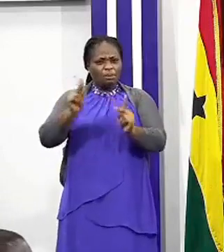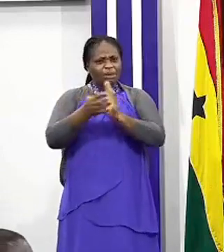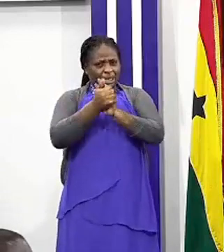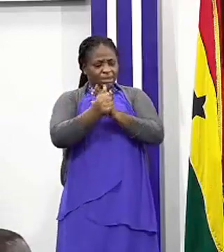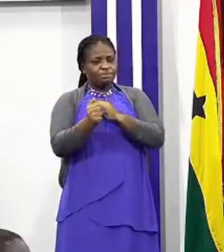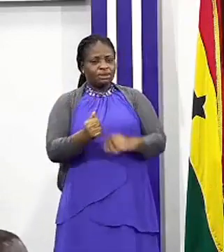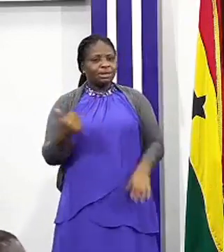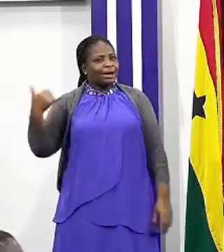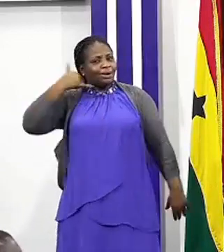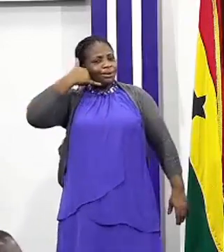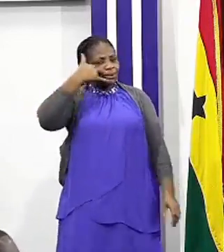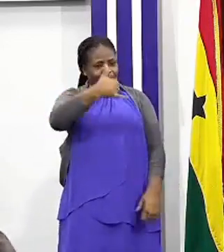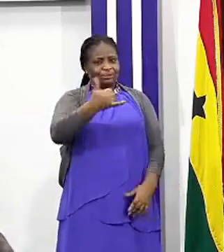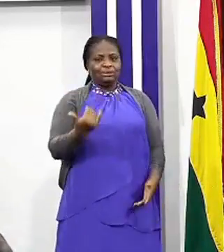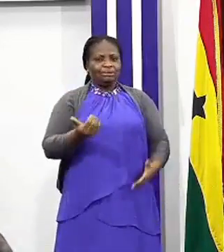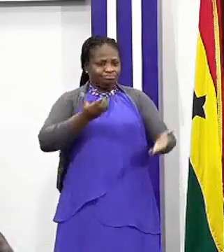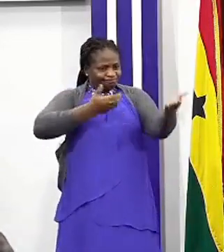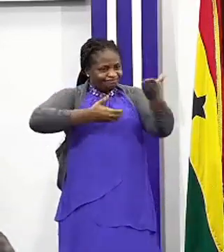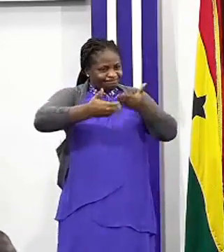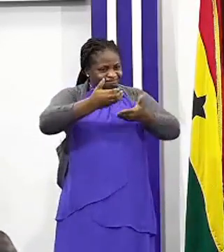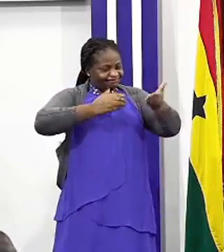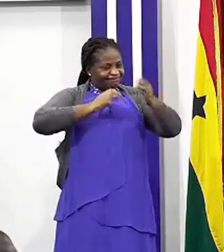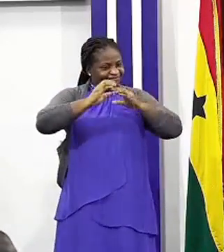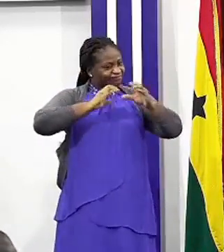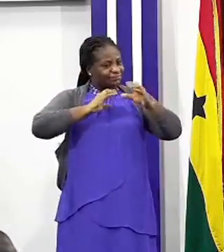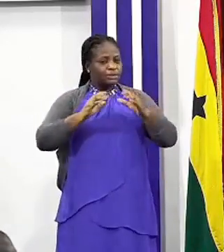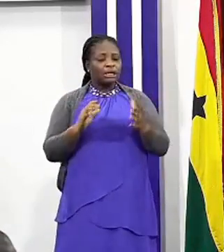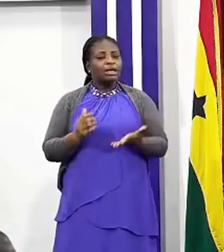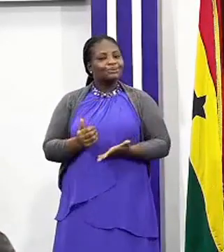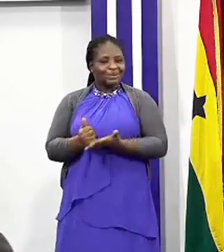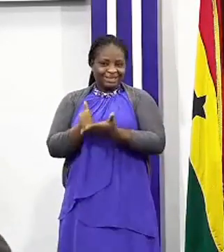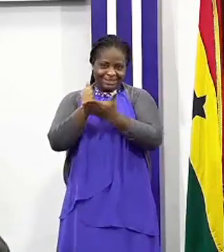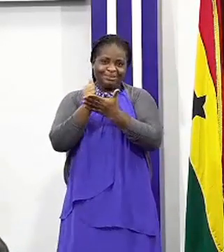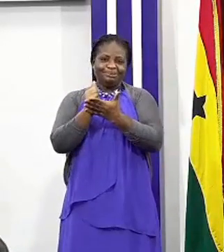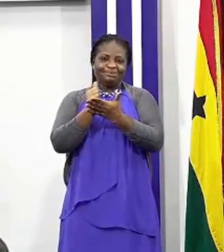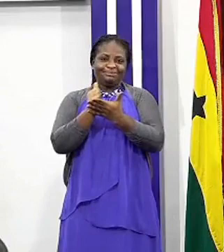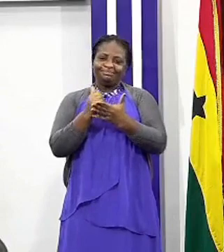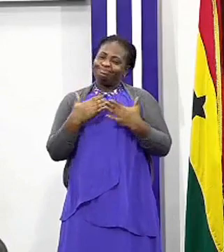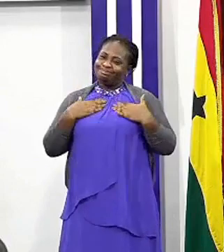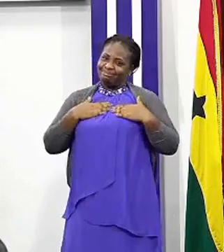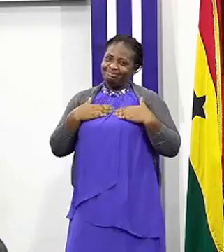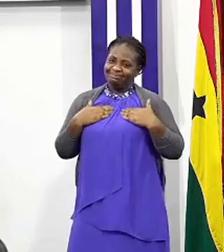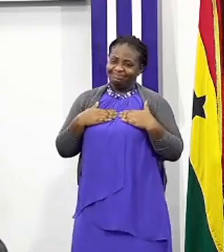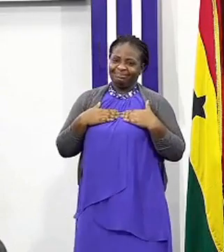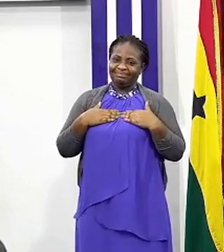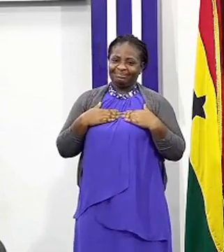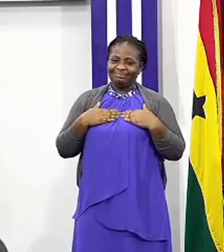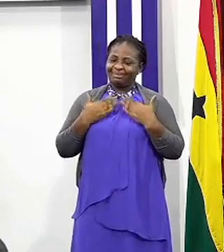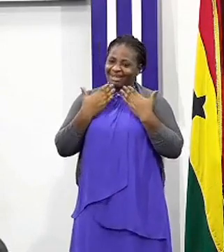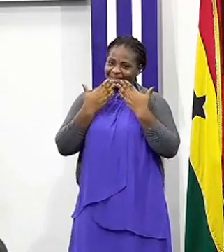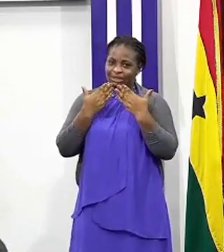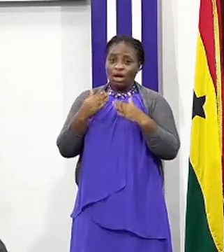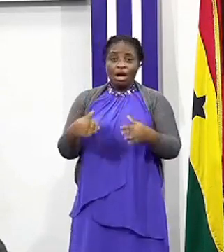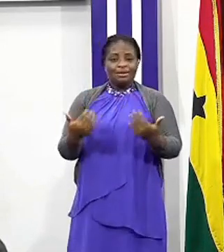me from Crampon or Muni Wemudinkomo. Now I know a boy and Kumana Quetch. Colleagues, we want to end it here.